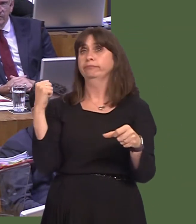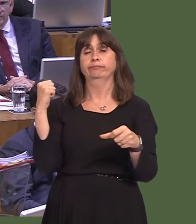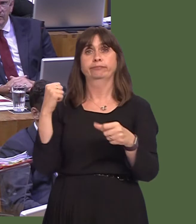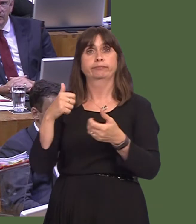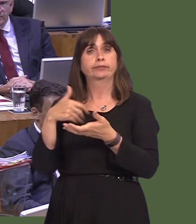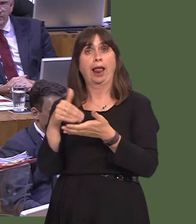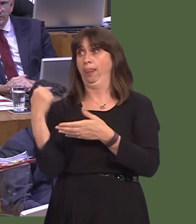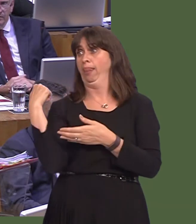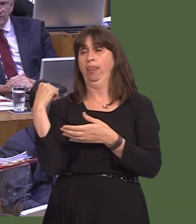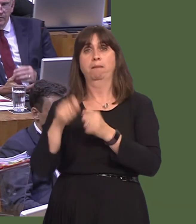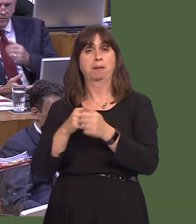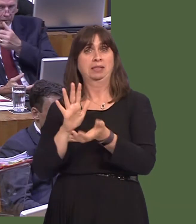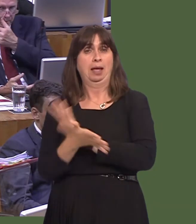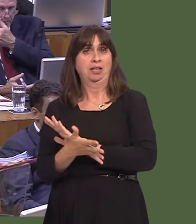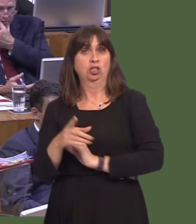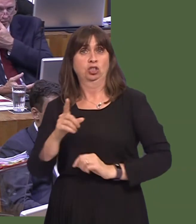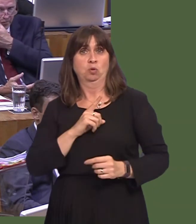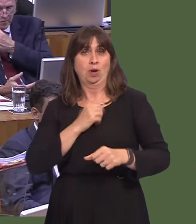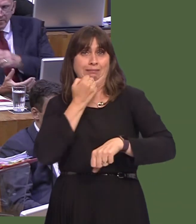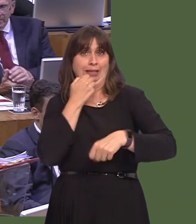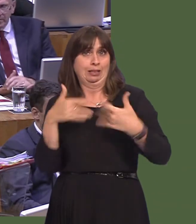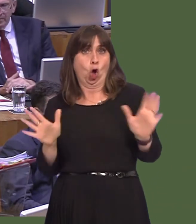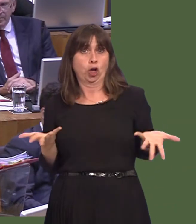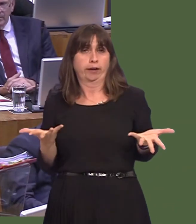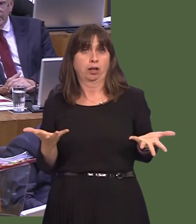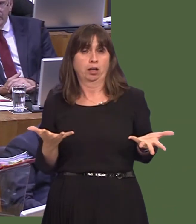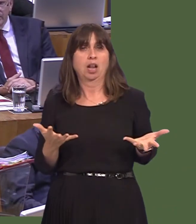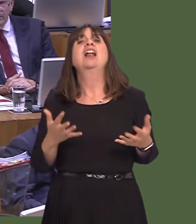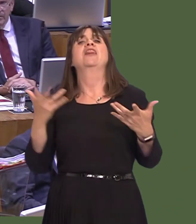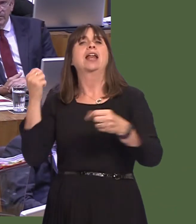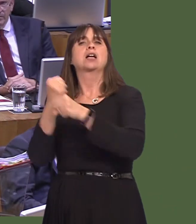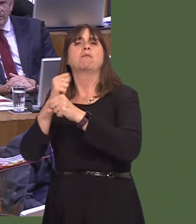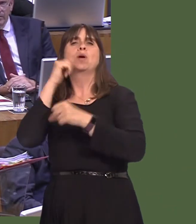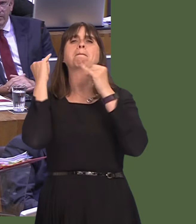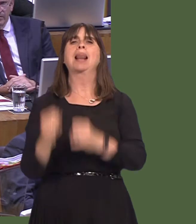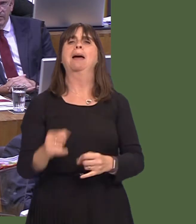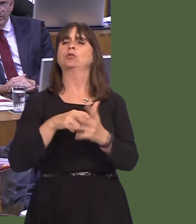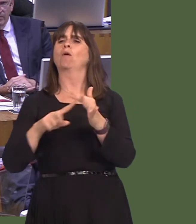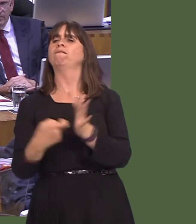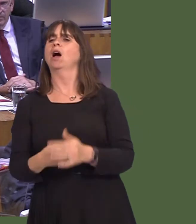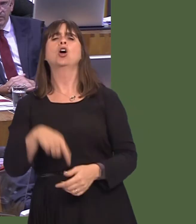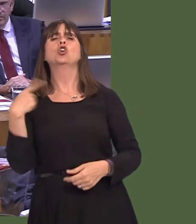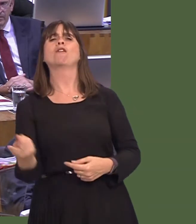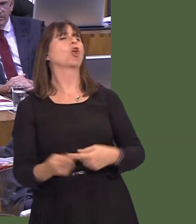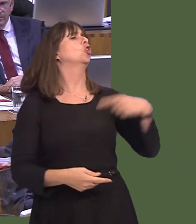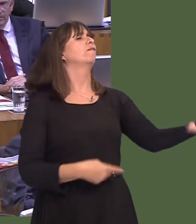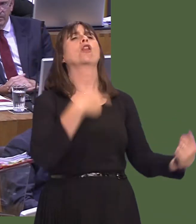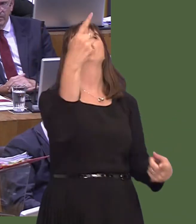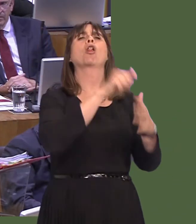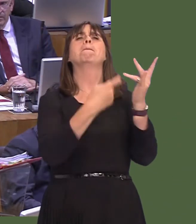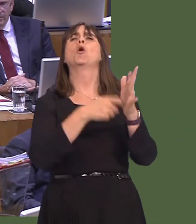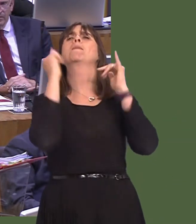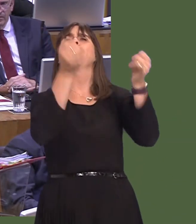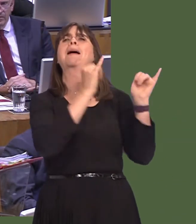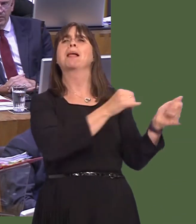do? They'll blame the ports. They'll blame the ports. That's what they'll do. They'll say, well, Dover, it's your fault. You didn't invest properly, and it's not our fault. Gov, it's the fault of the ports.